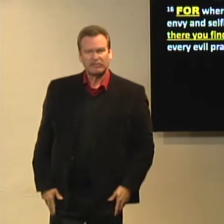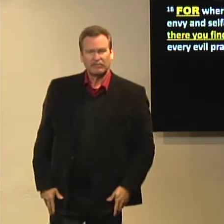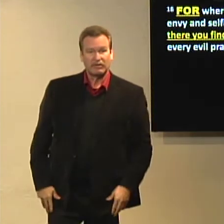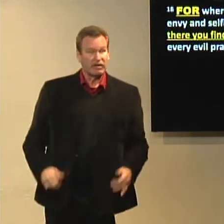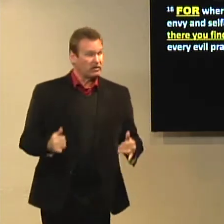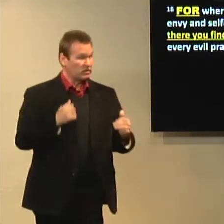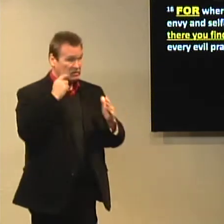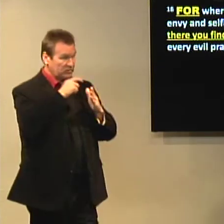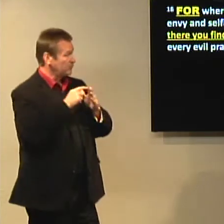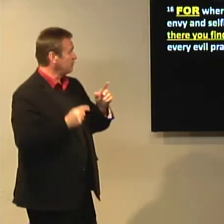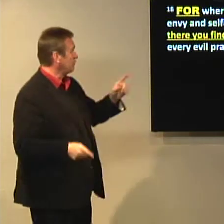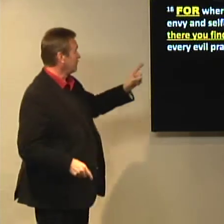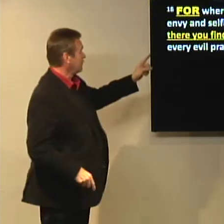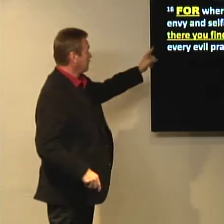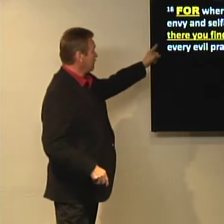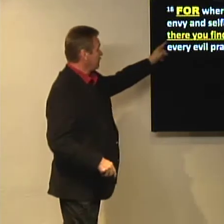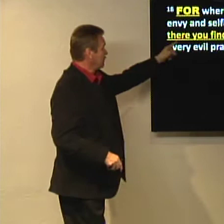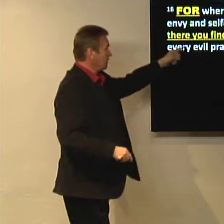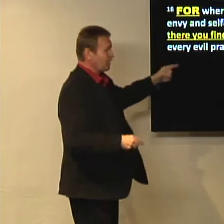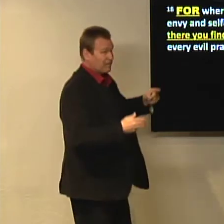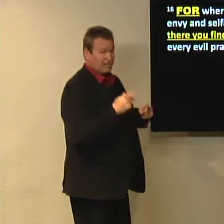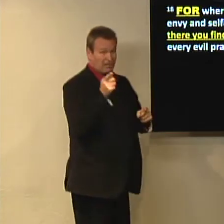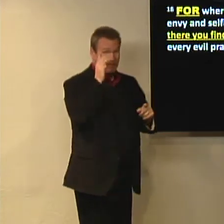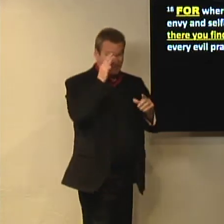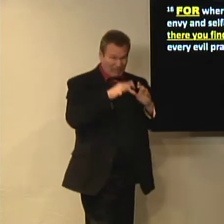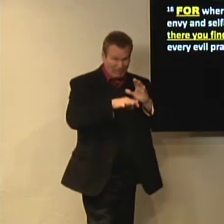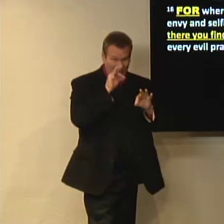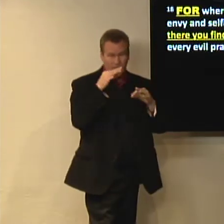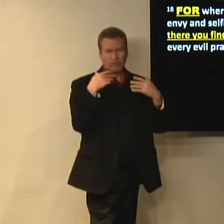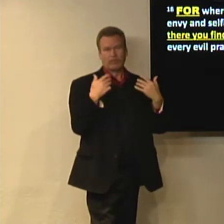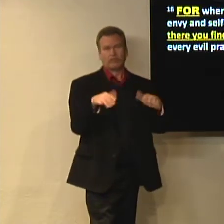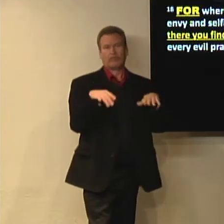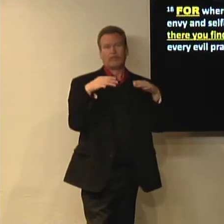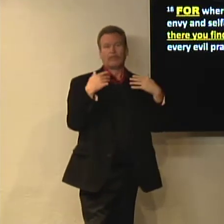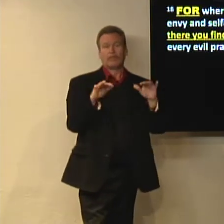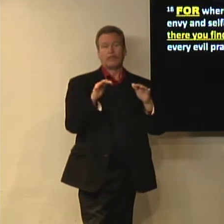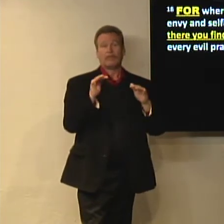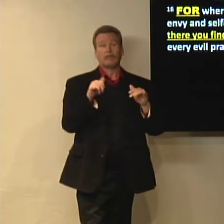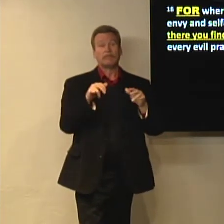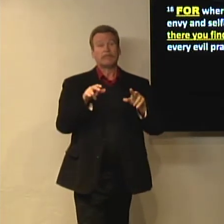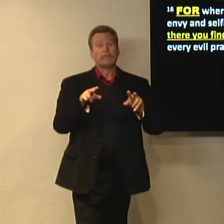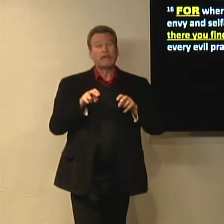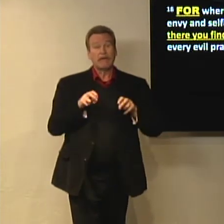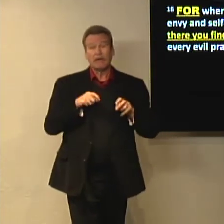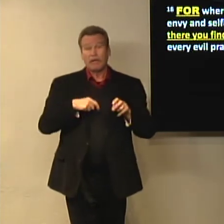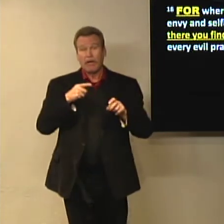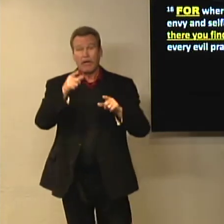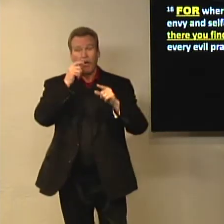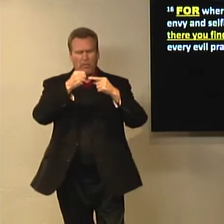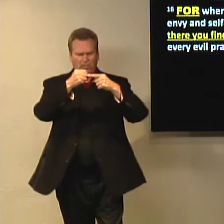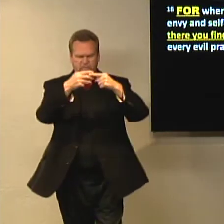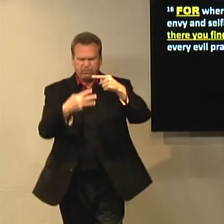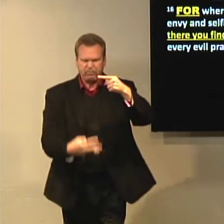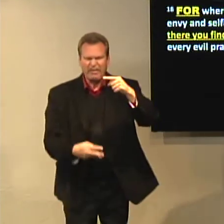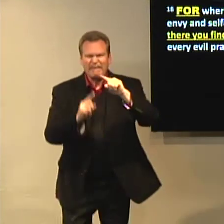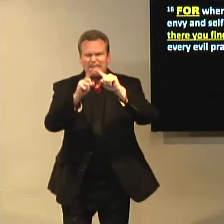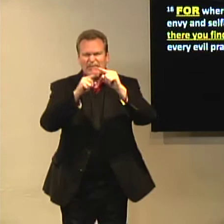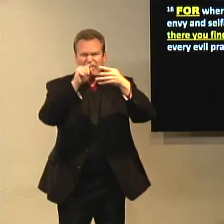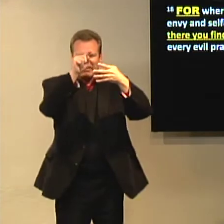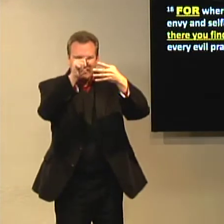this selfishness, there, it says here, there will you find disorder. And the